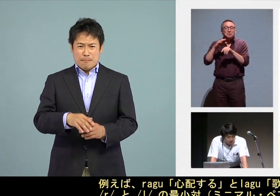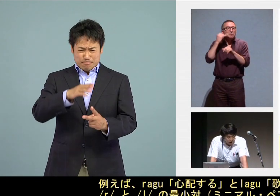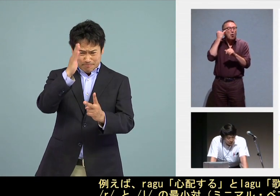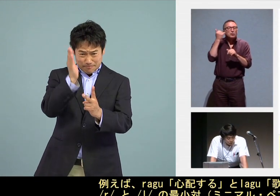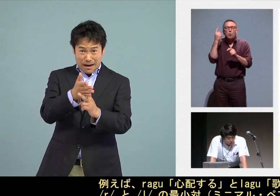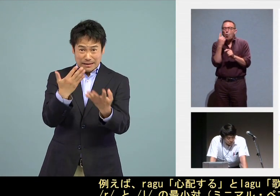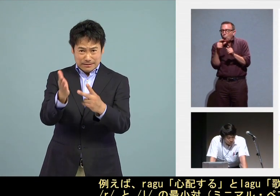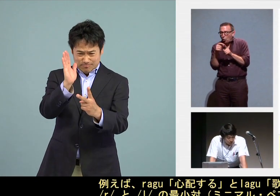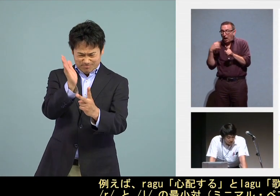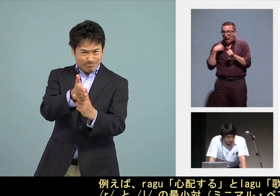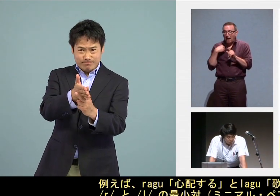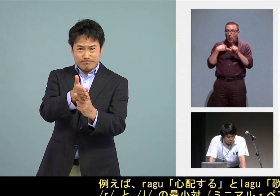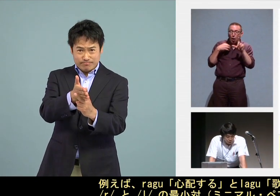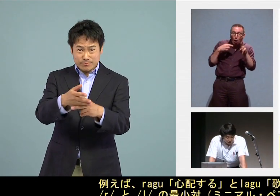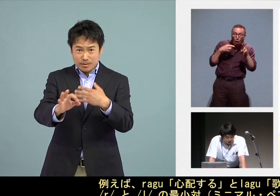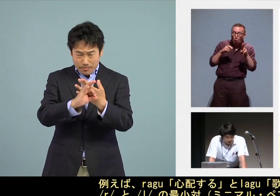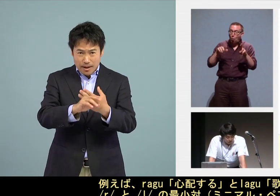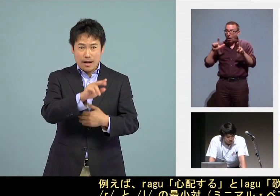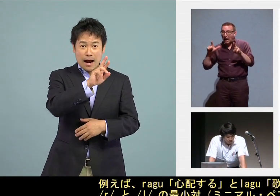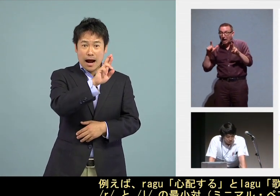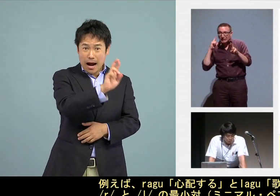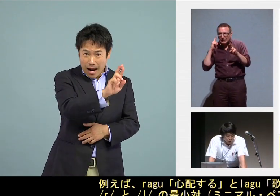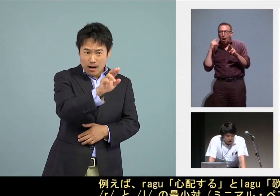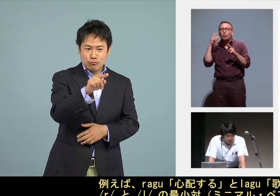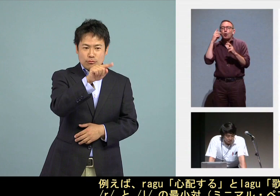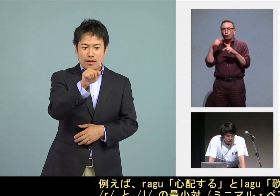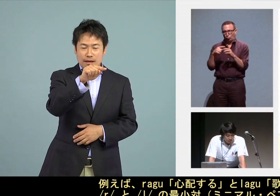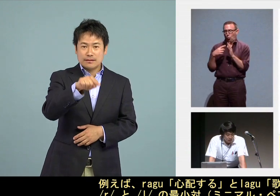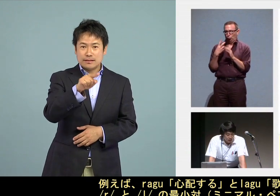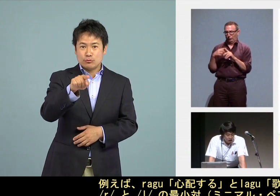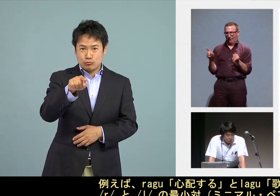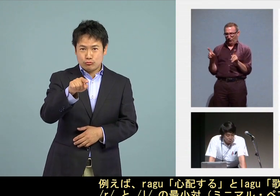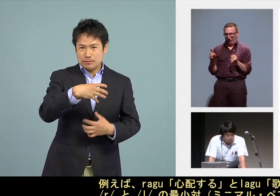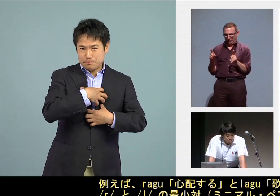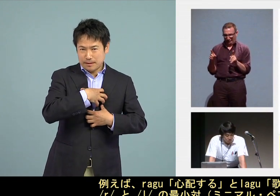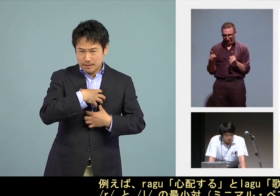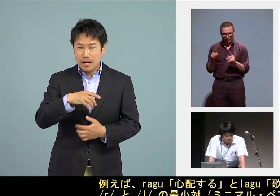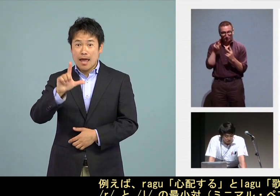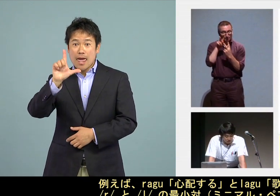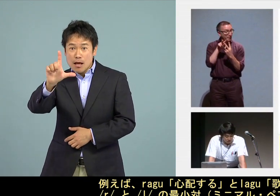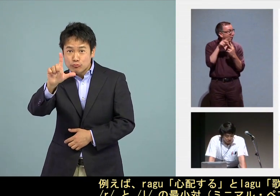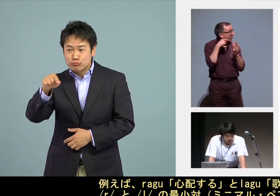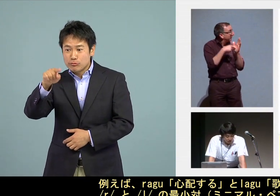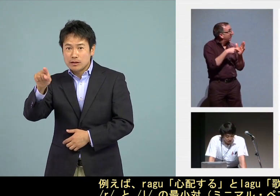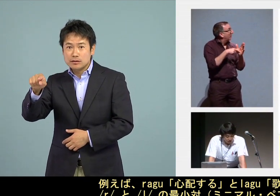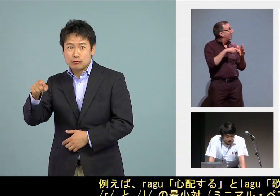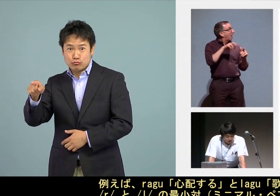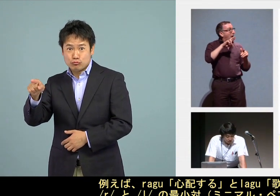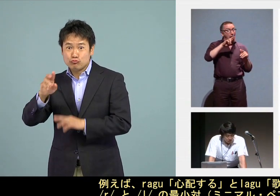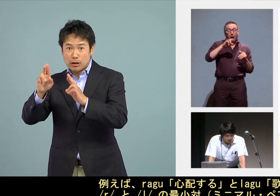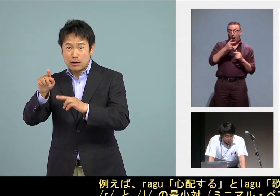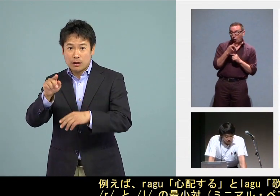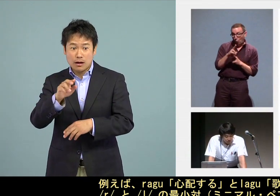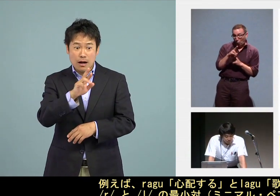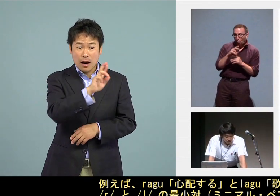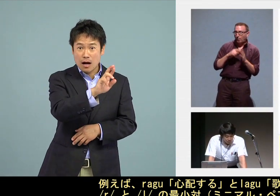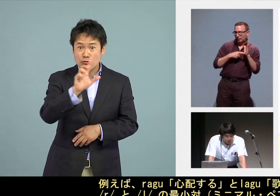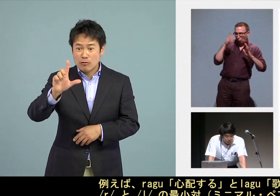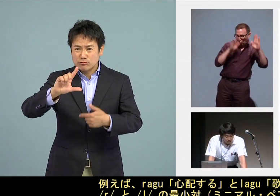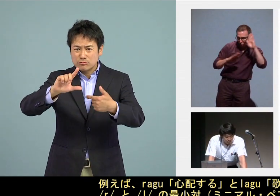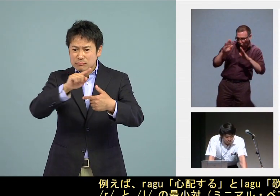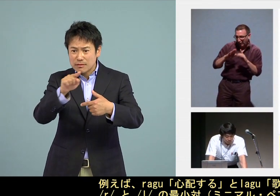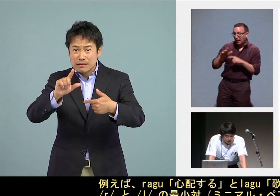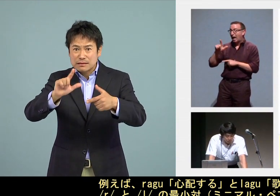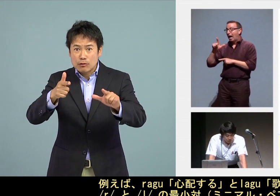So ragu means worried, while lagu, song. This is one of